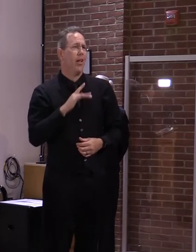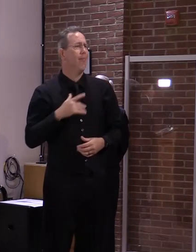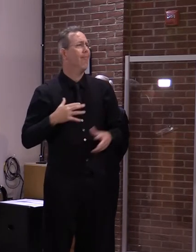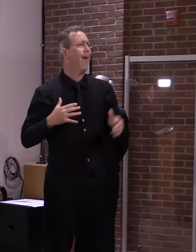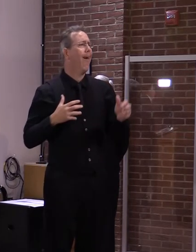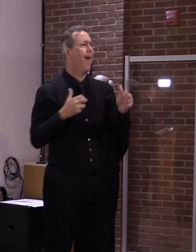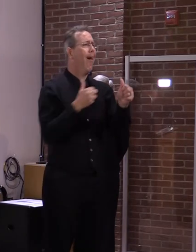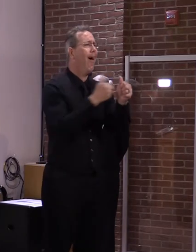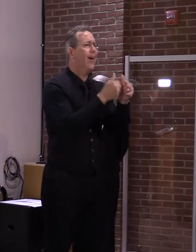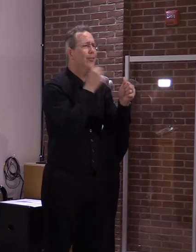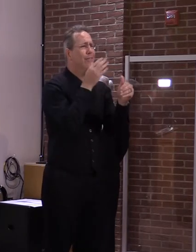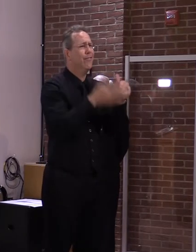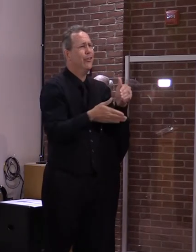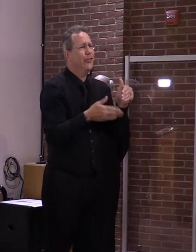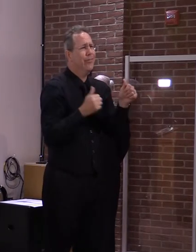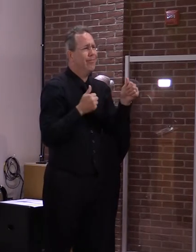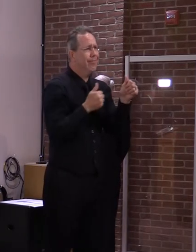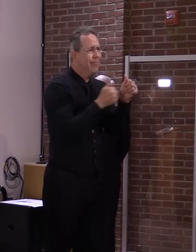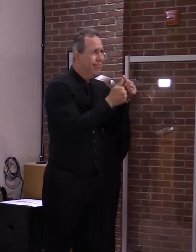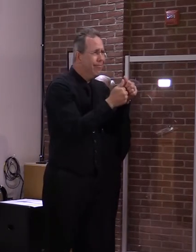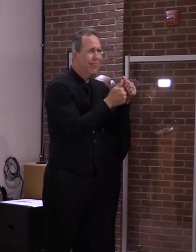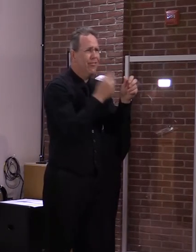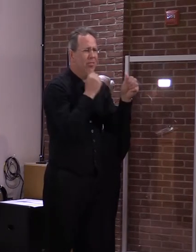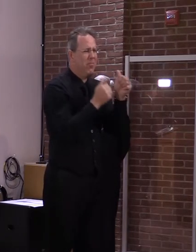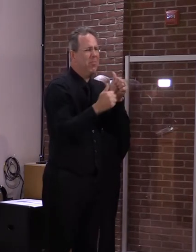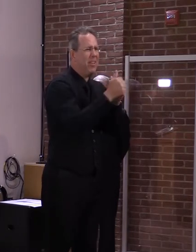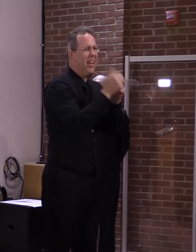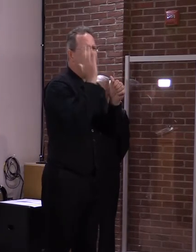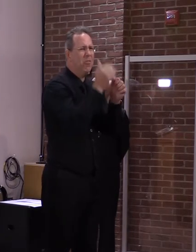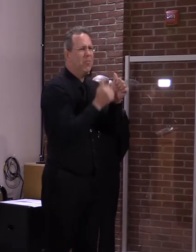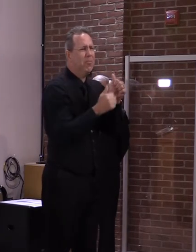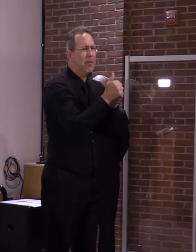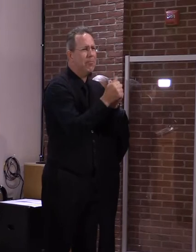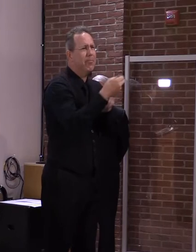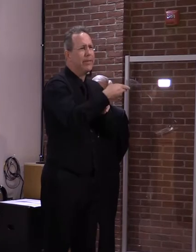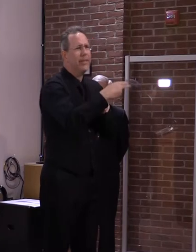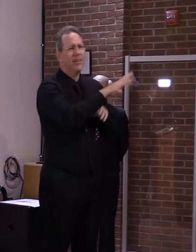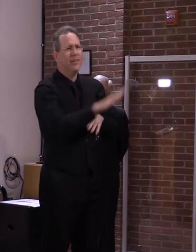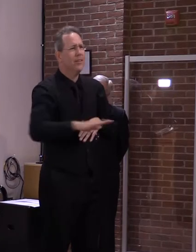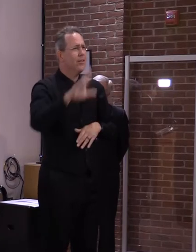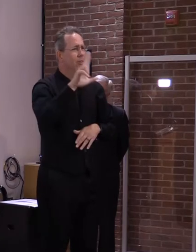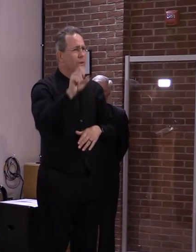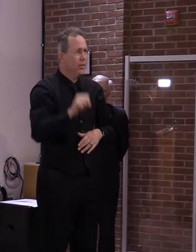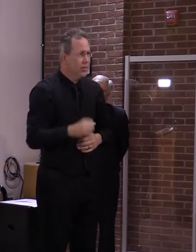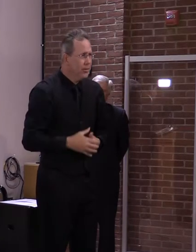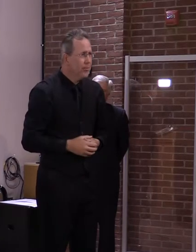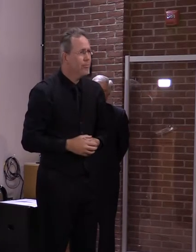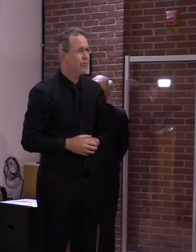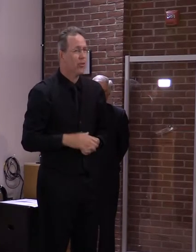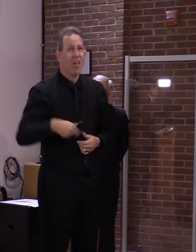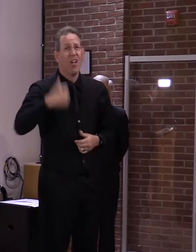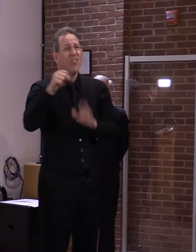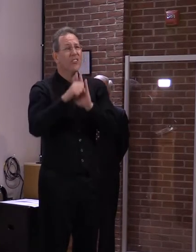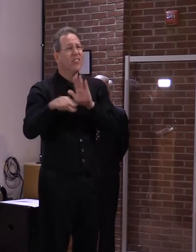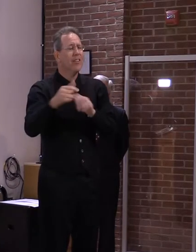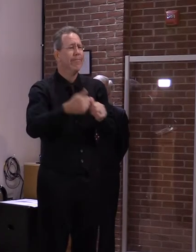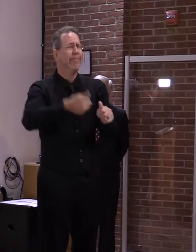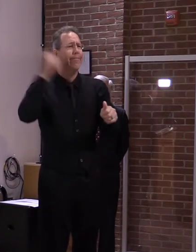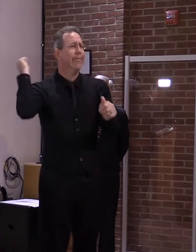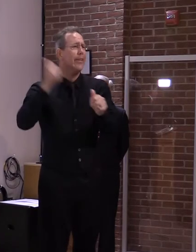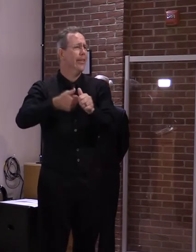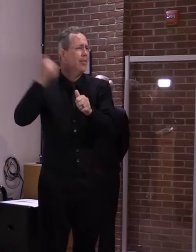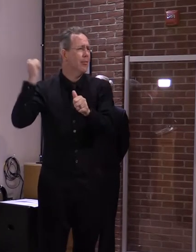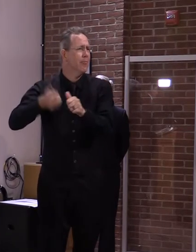that. But we take everything in the entire country, and we are taking all the numbers for the entire